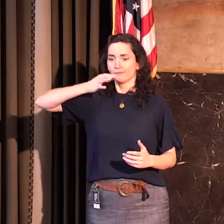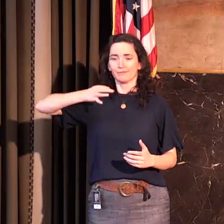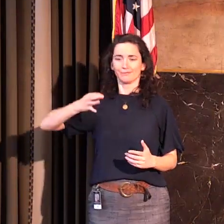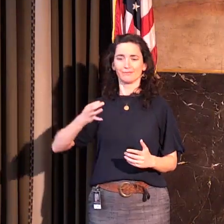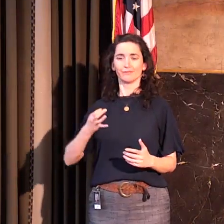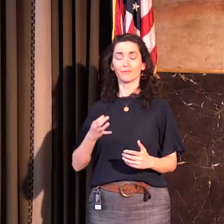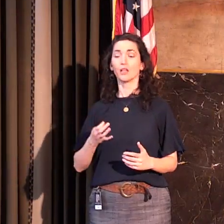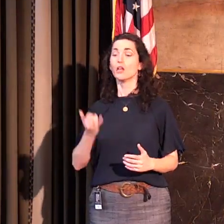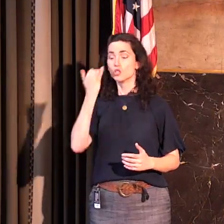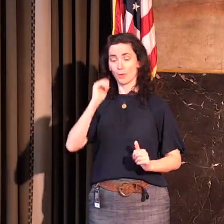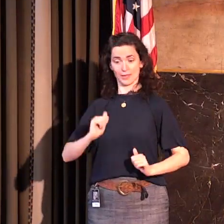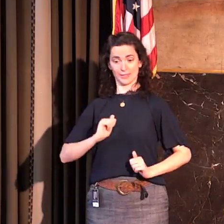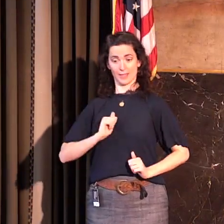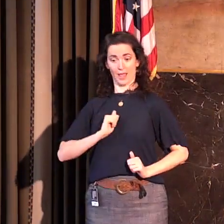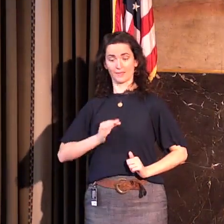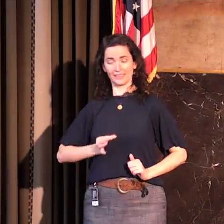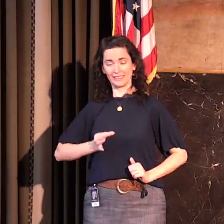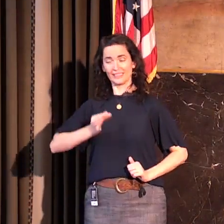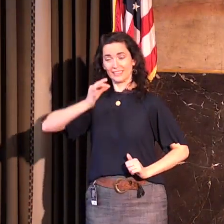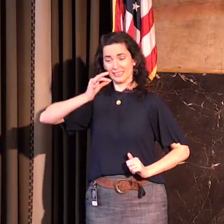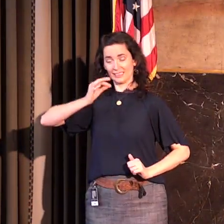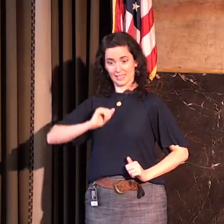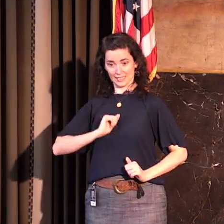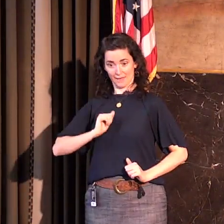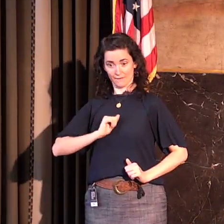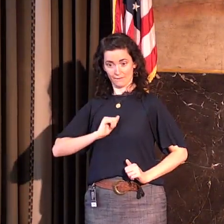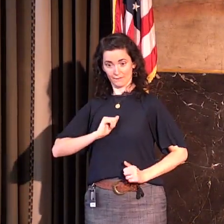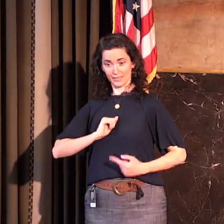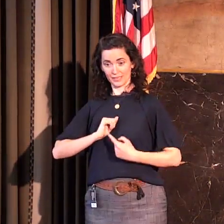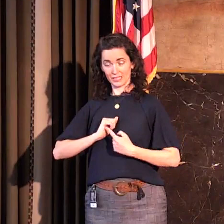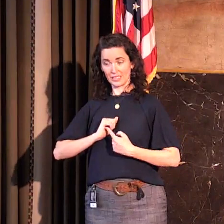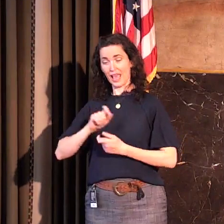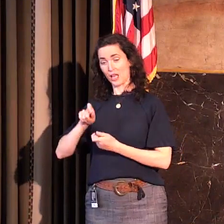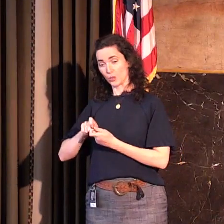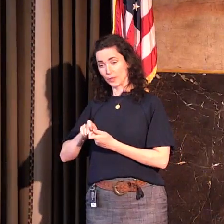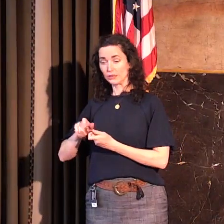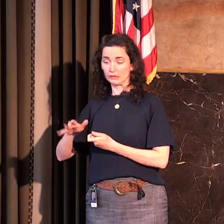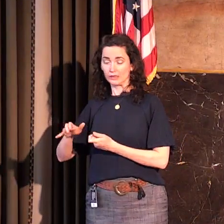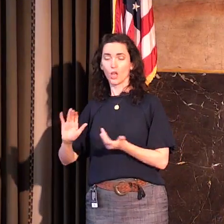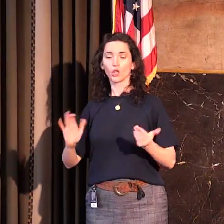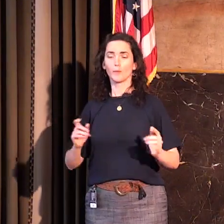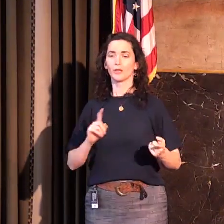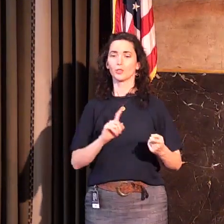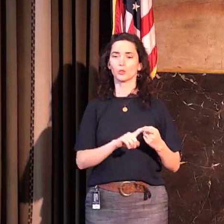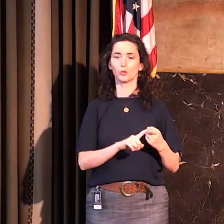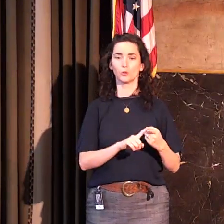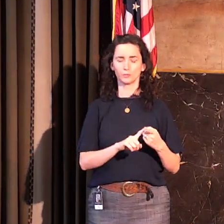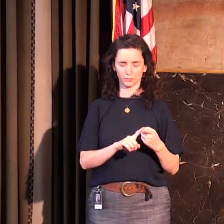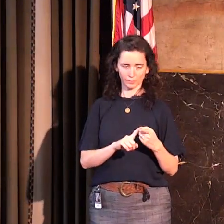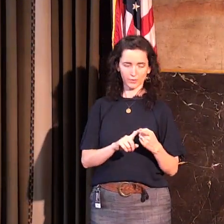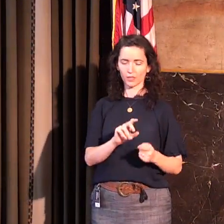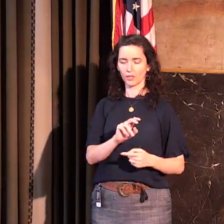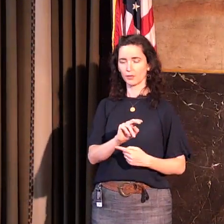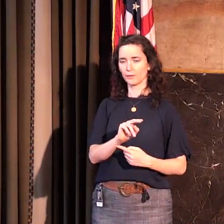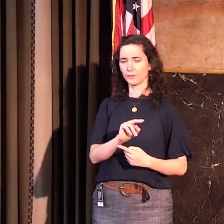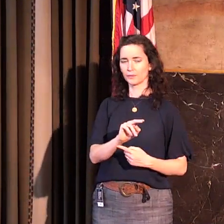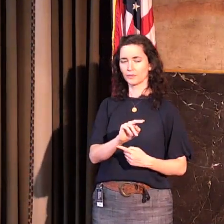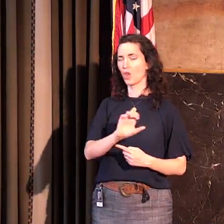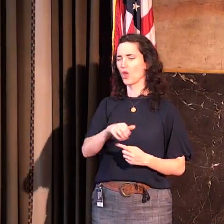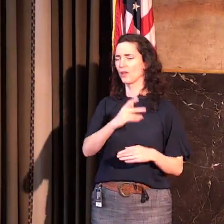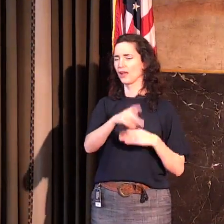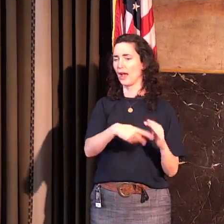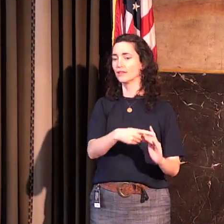that we do ourselves are not as accurate as what we call nasal pharyngeal swabs. And these are,